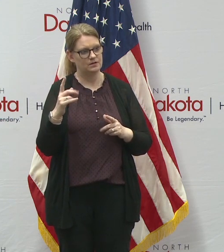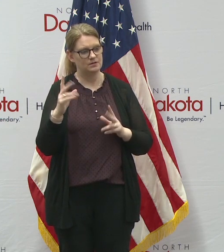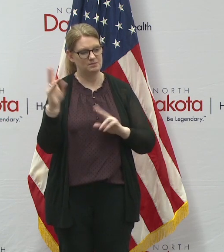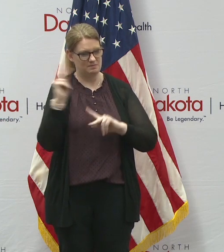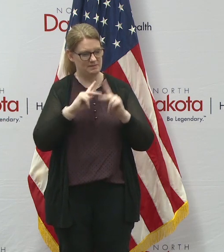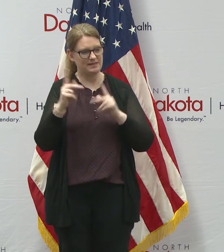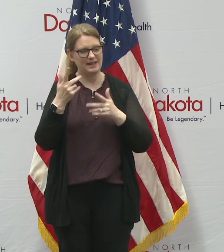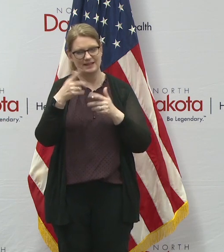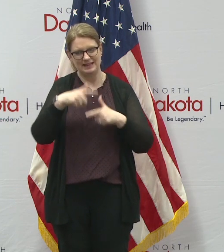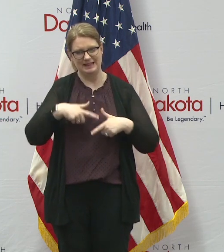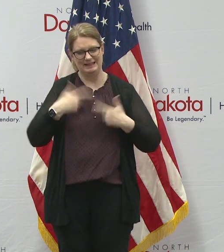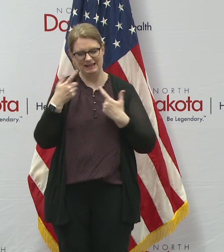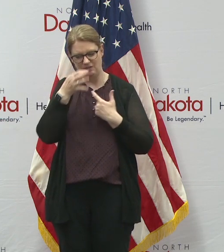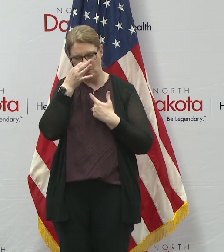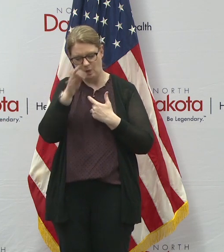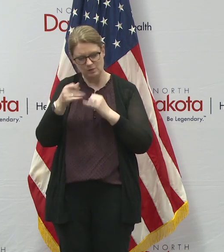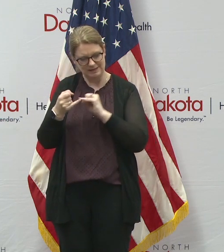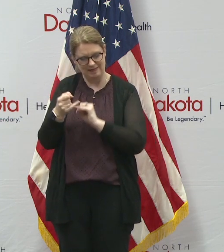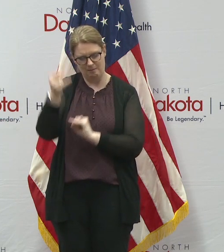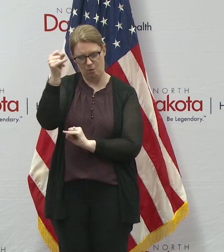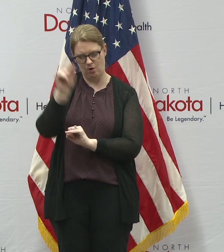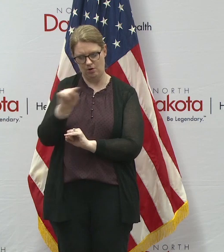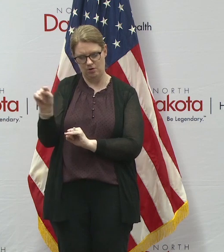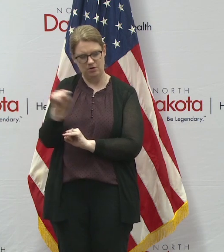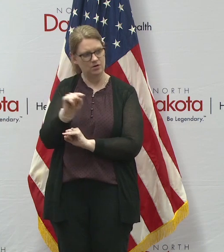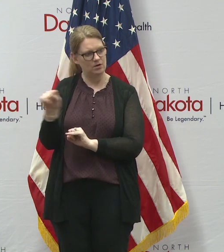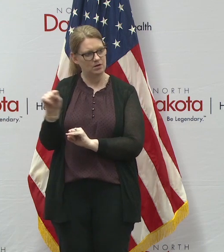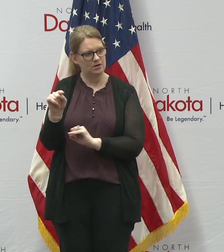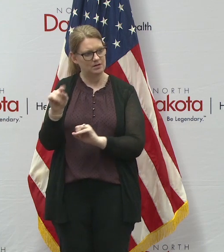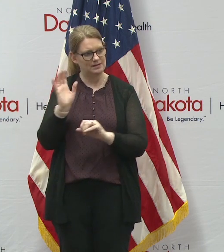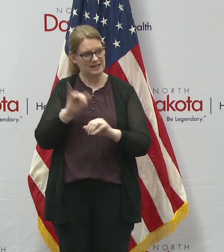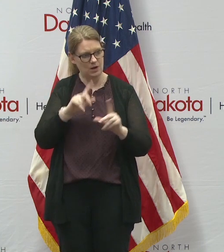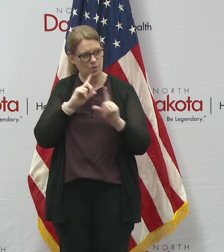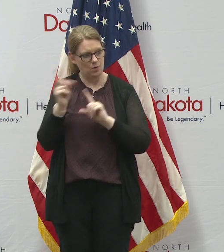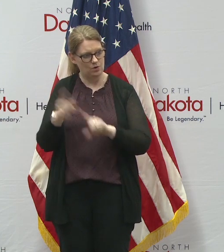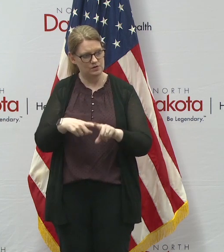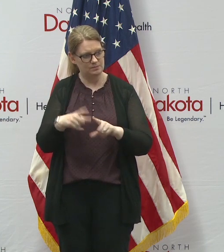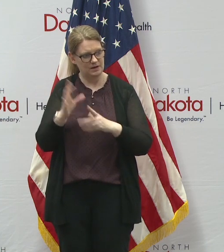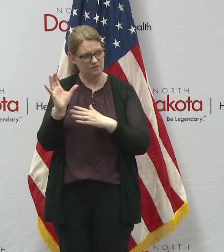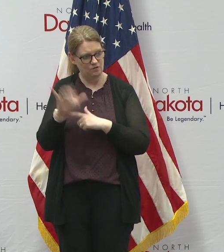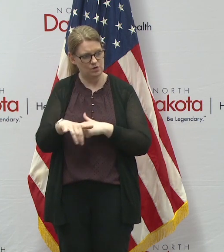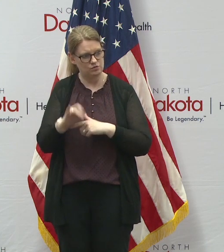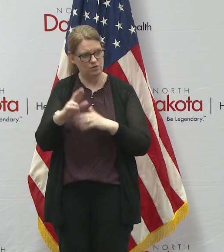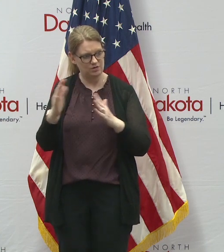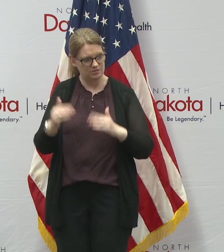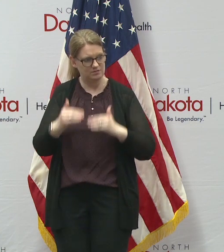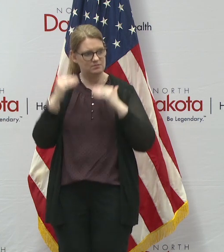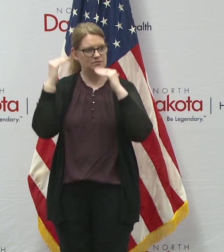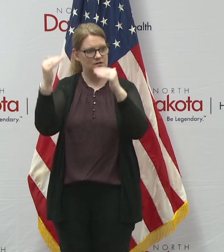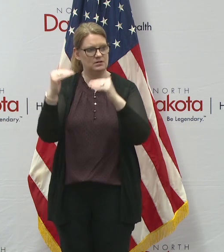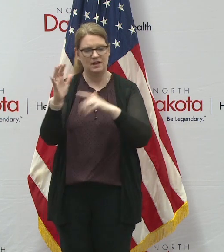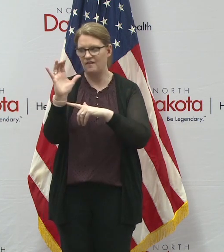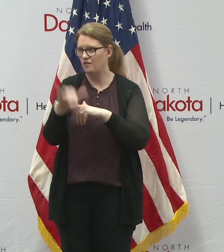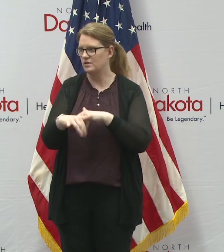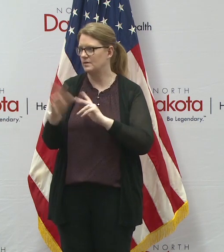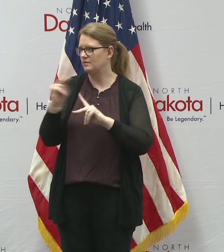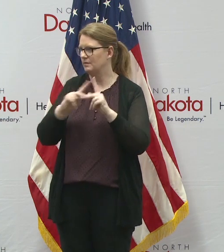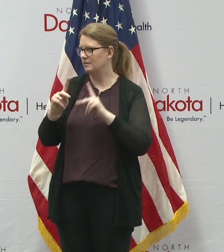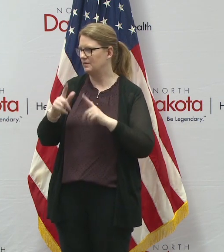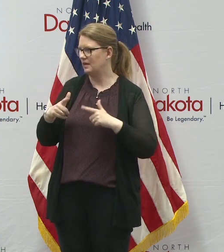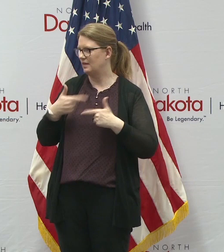along the border. I'm just wondering if that order has been enforced or if there's a plan to ramp up enforcement.